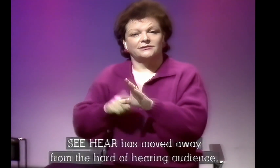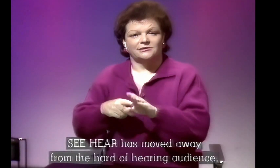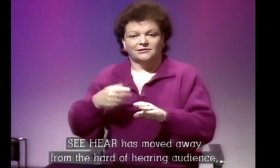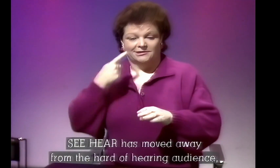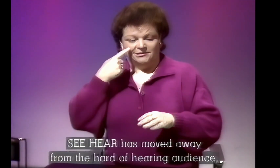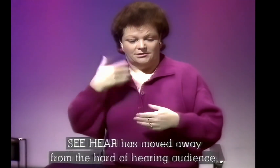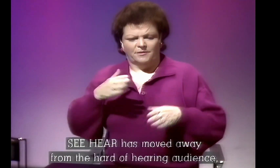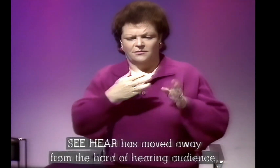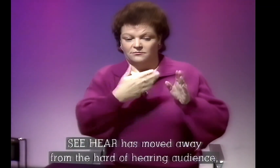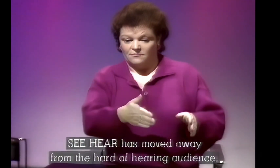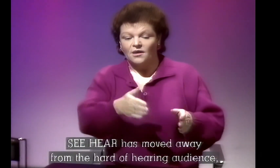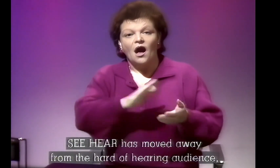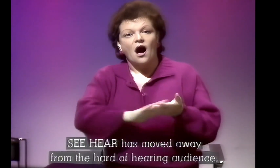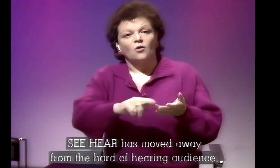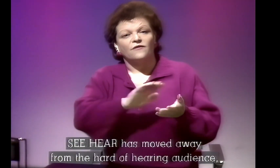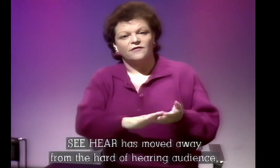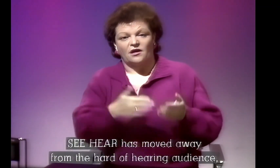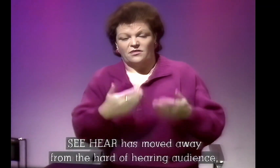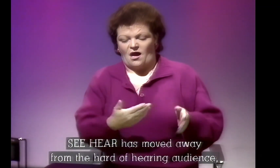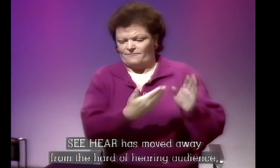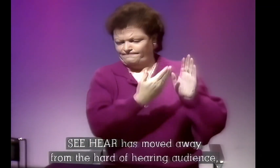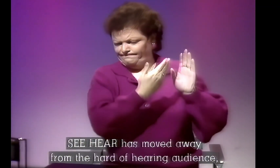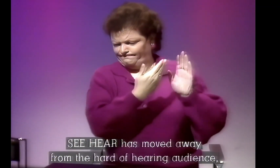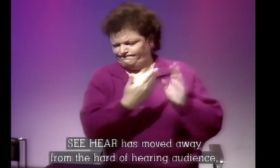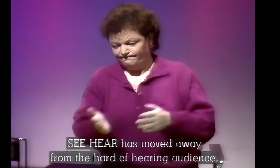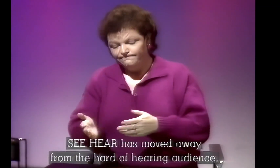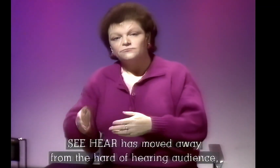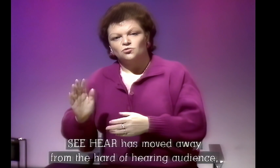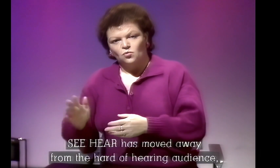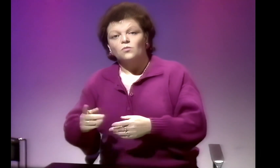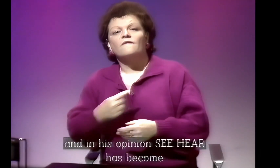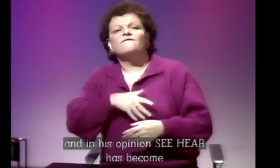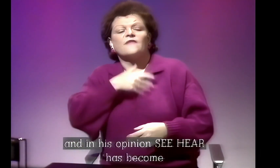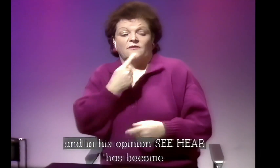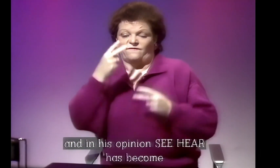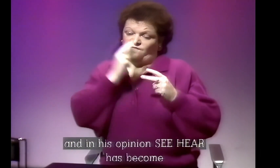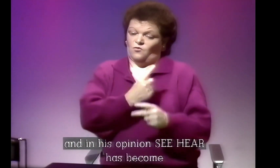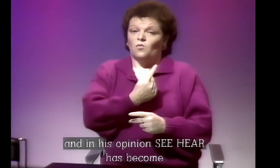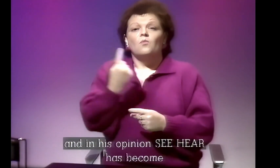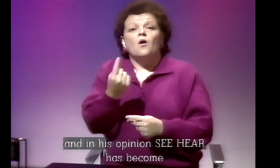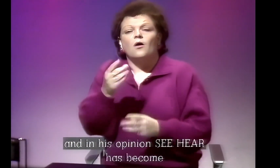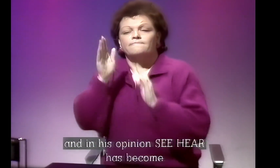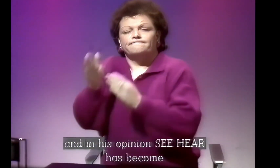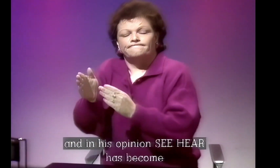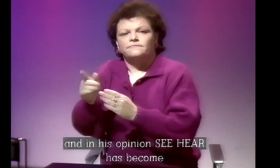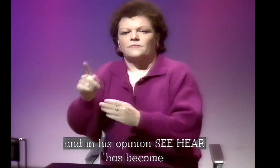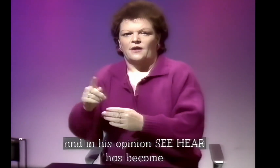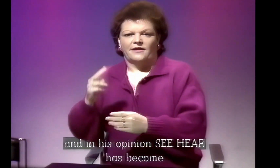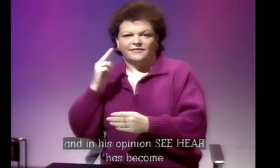moved away from the hard of hearing audience, and in his opinion, See Here has become a program specifically for those who